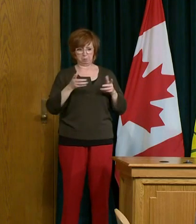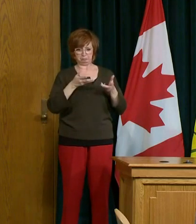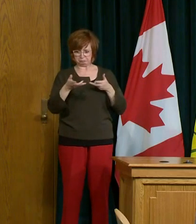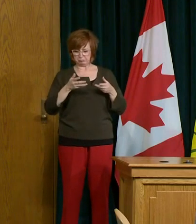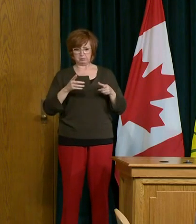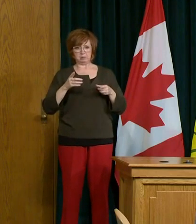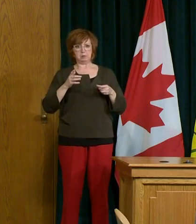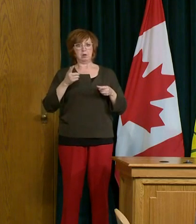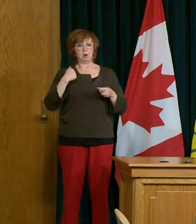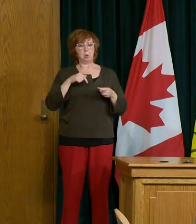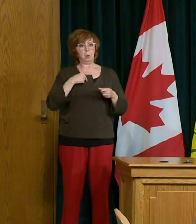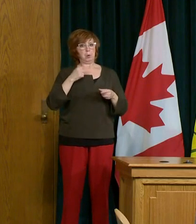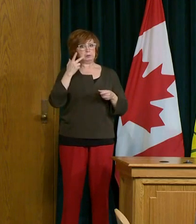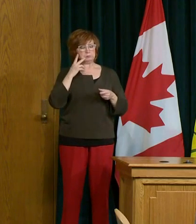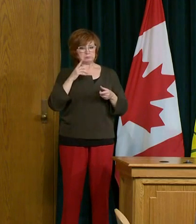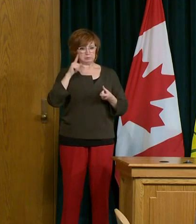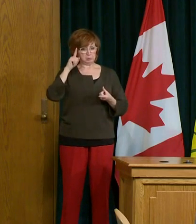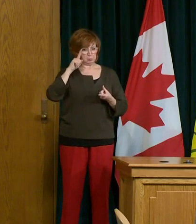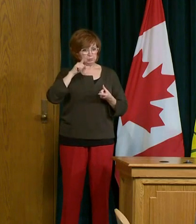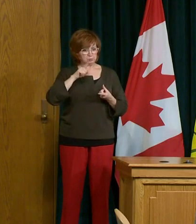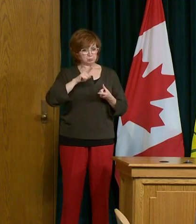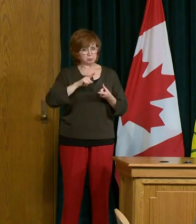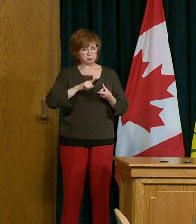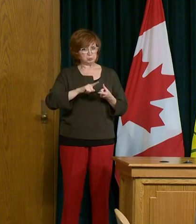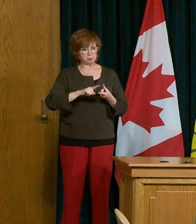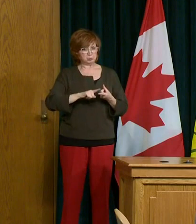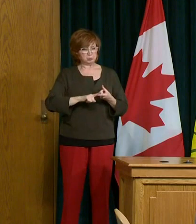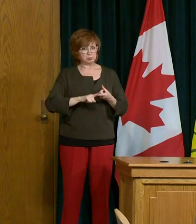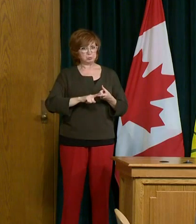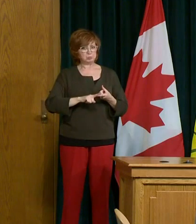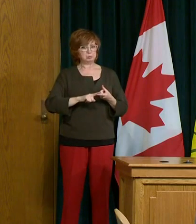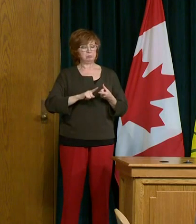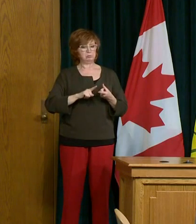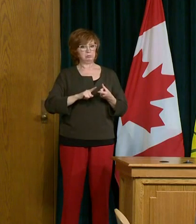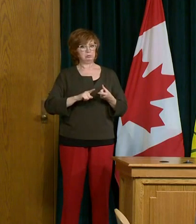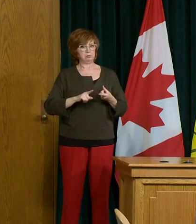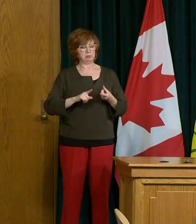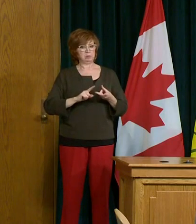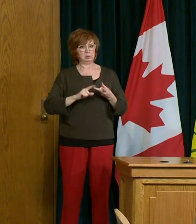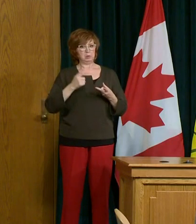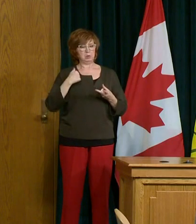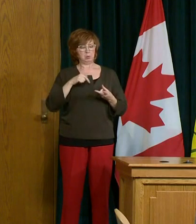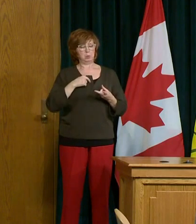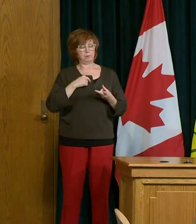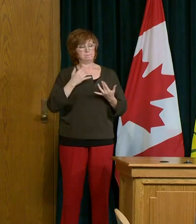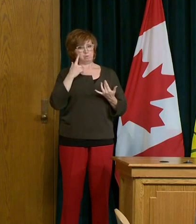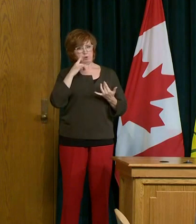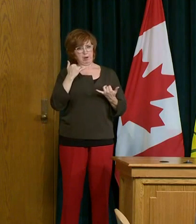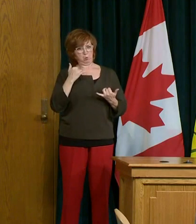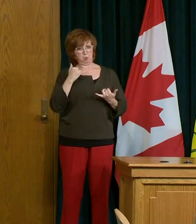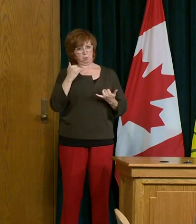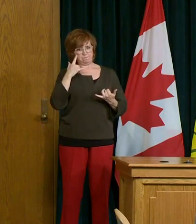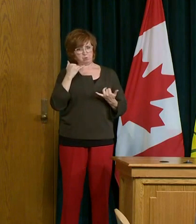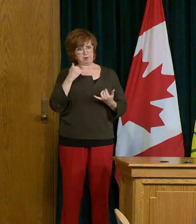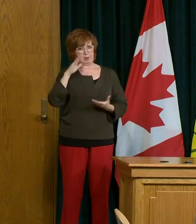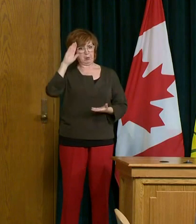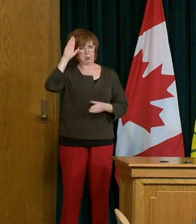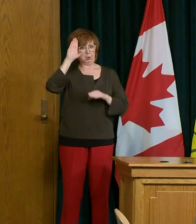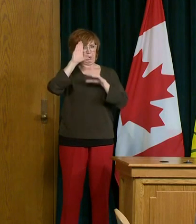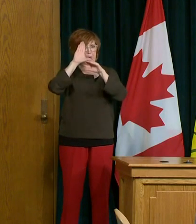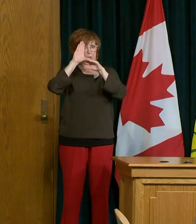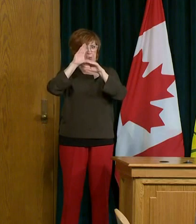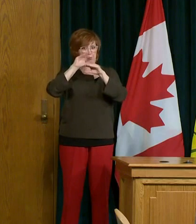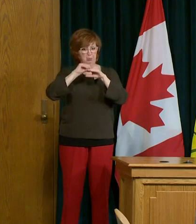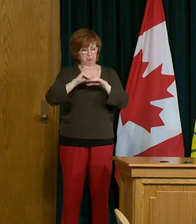and as far as we can see, for the next little while at least, eliminated